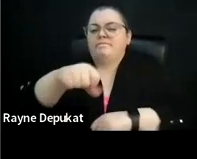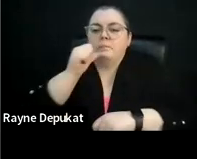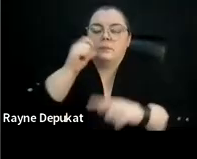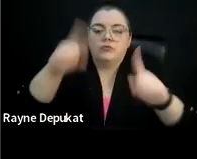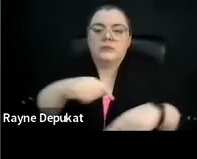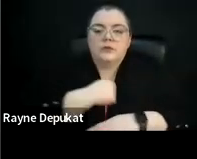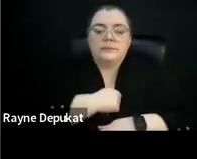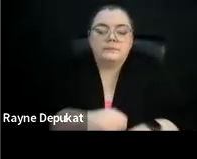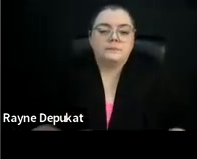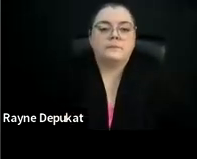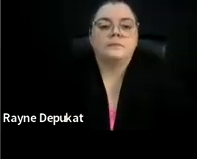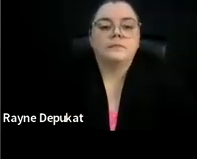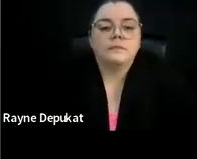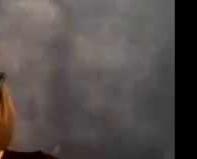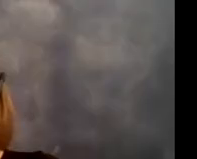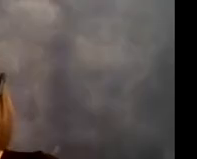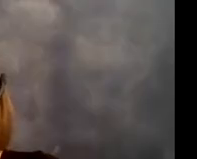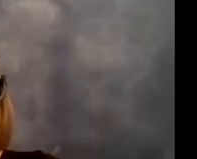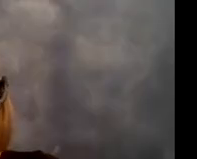Can you take off the share screen, please? Yes, I agree.